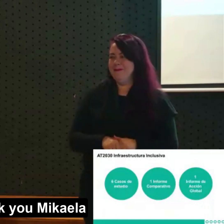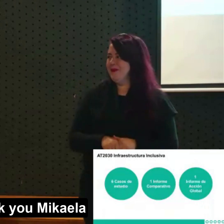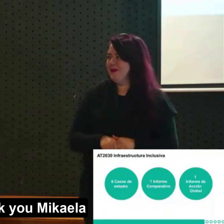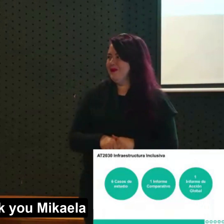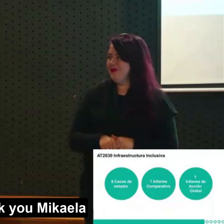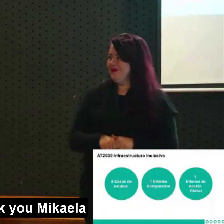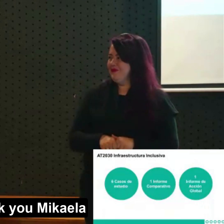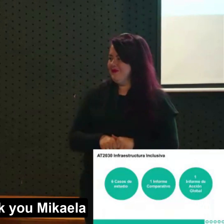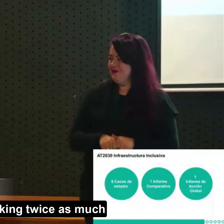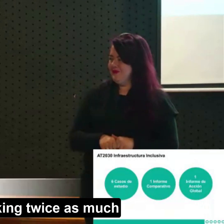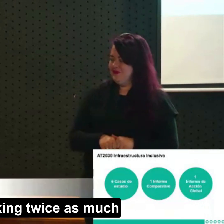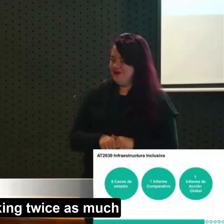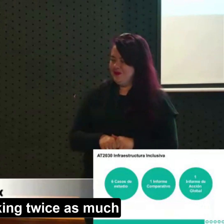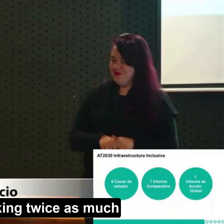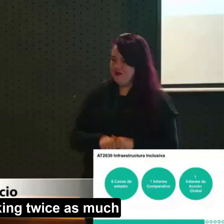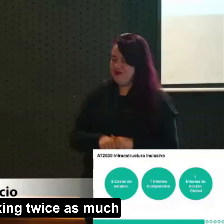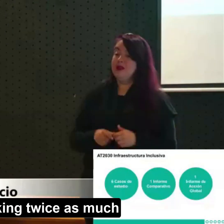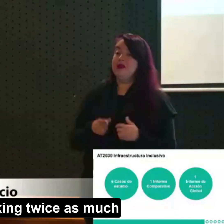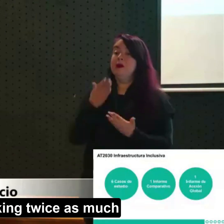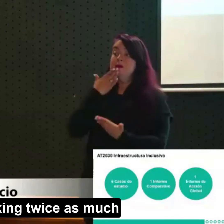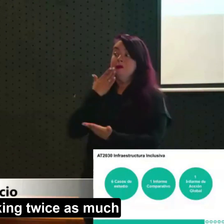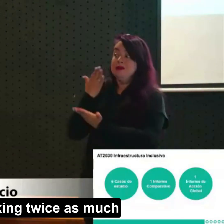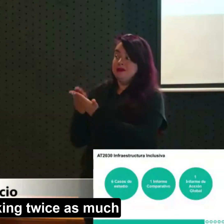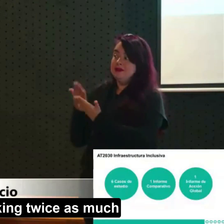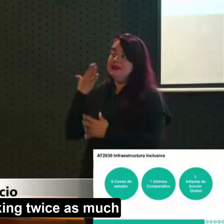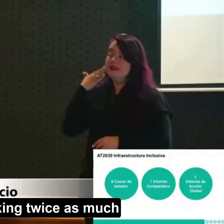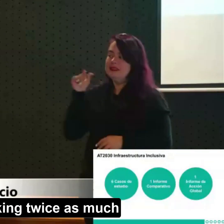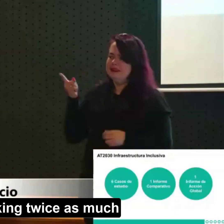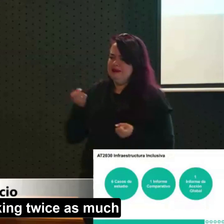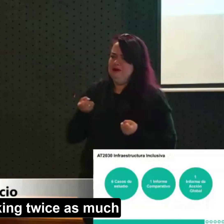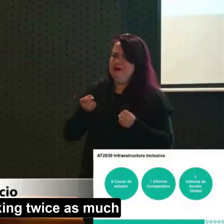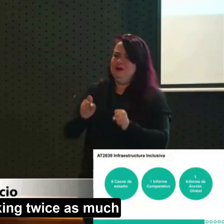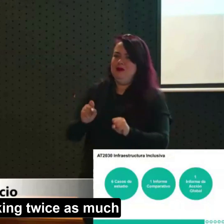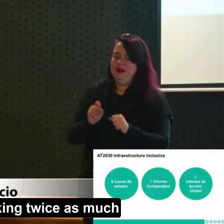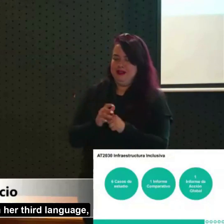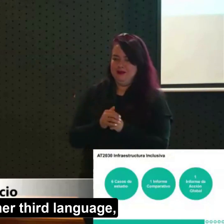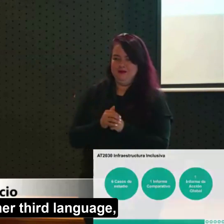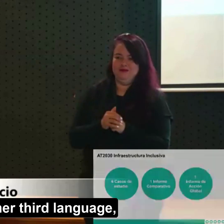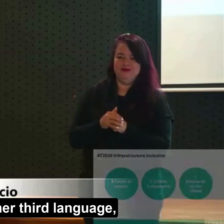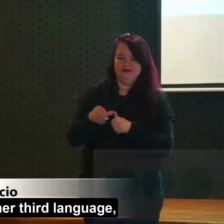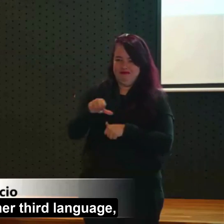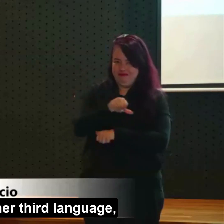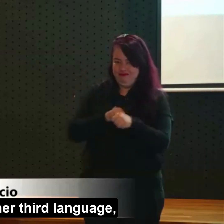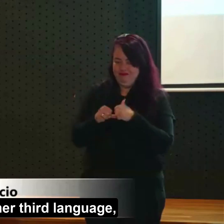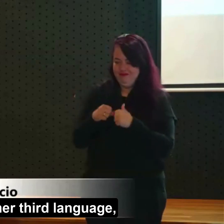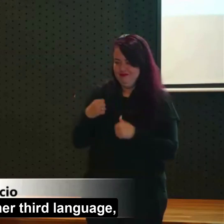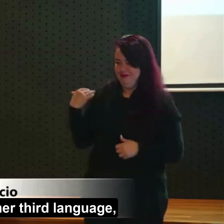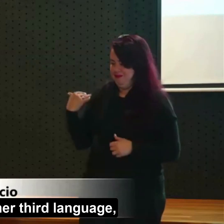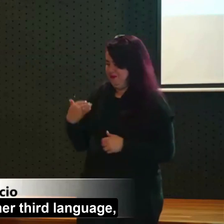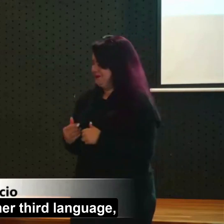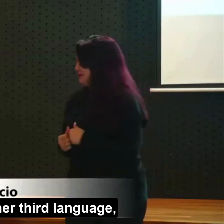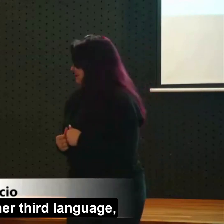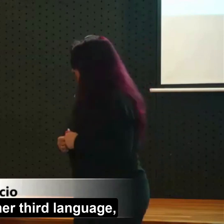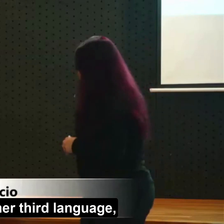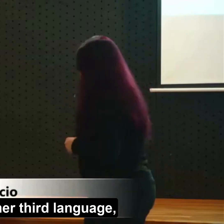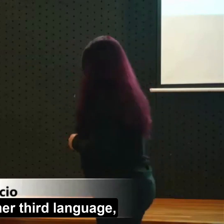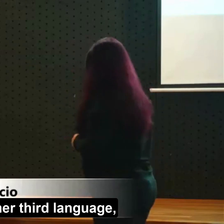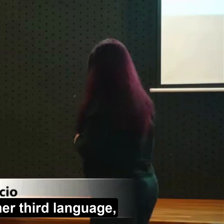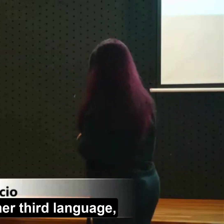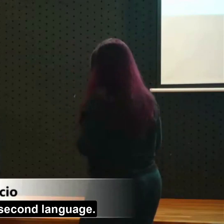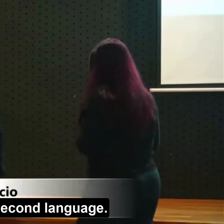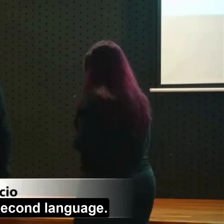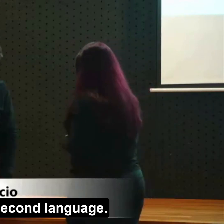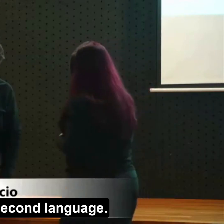Thank you, Micaela. She is making twice as much effort, her